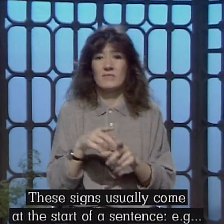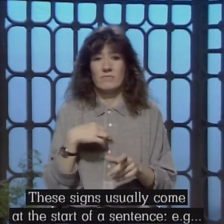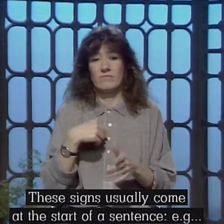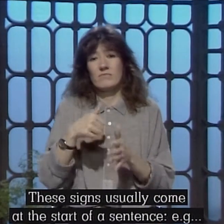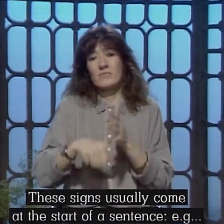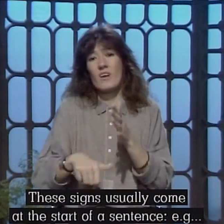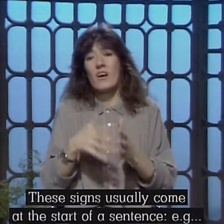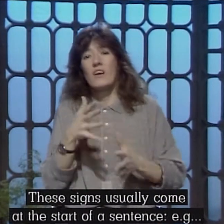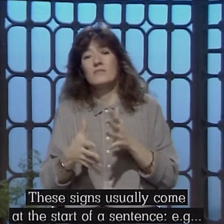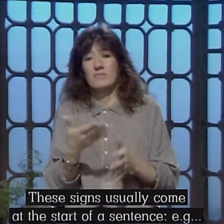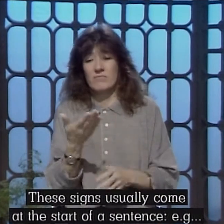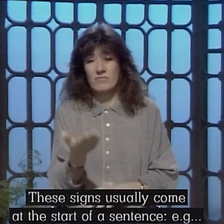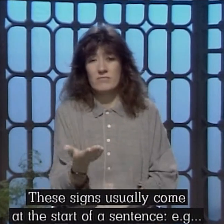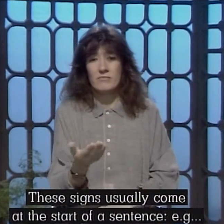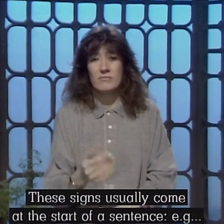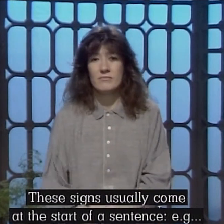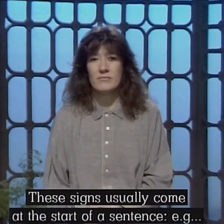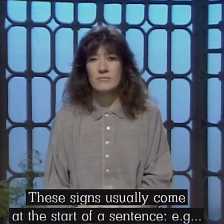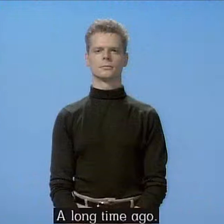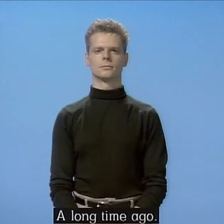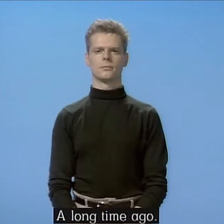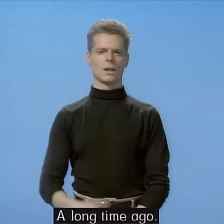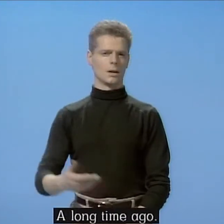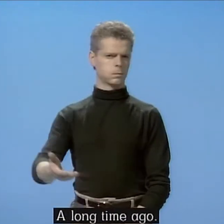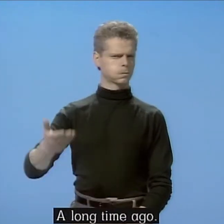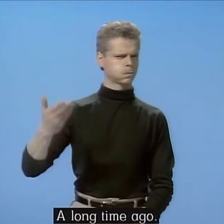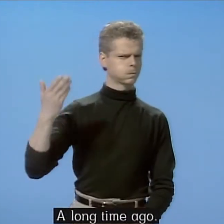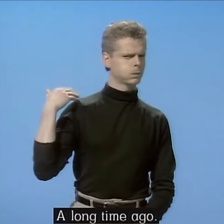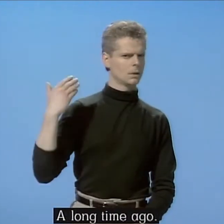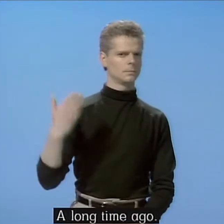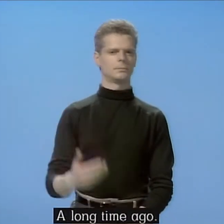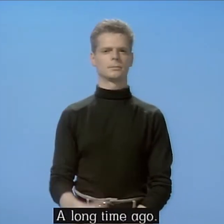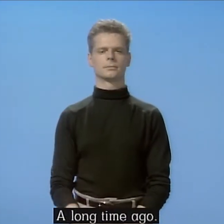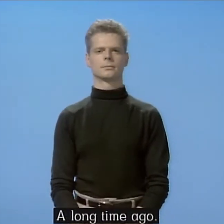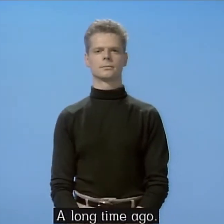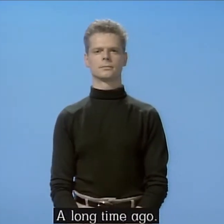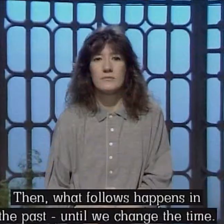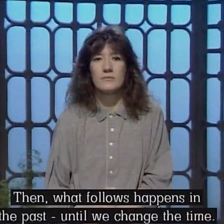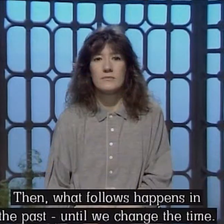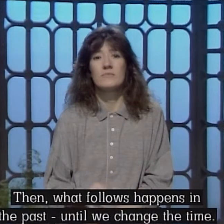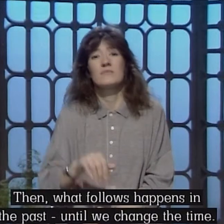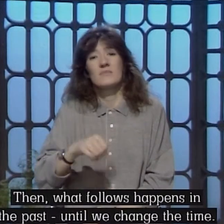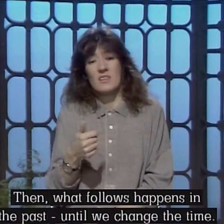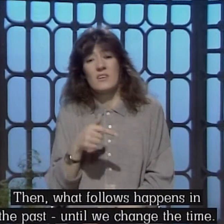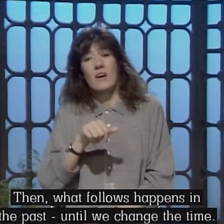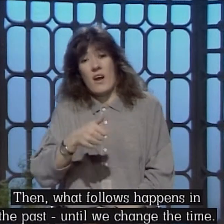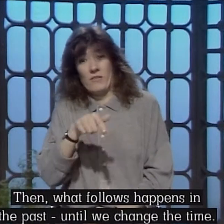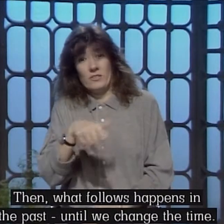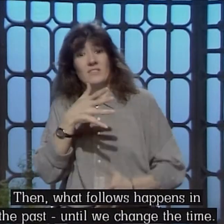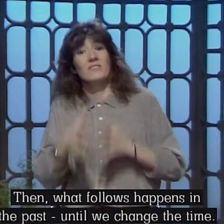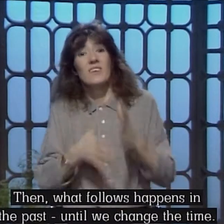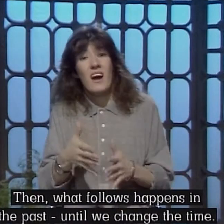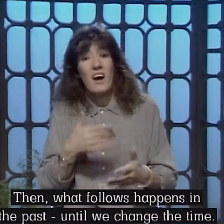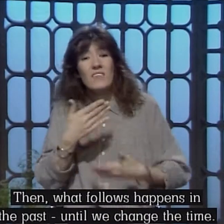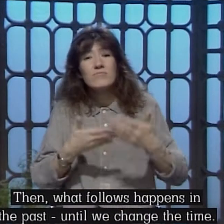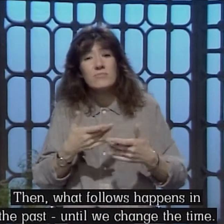For example, if we start with this sign, A long time ago. then everything that follows happens